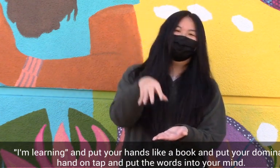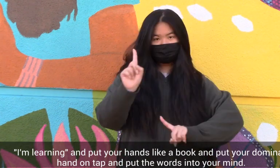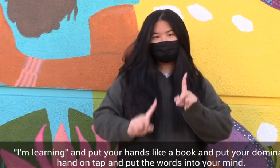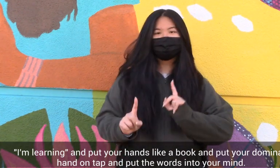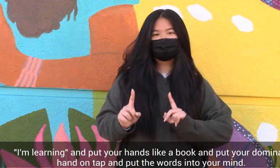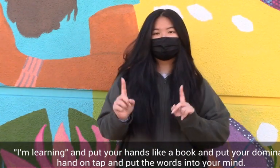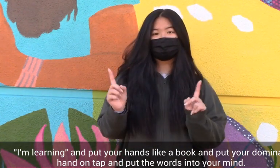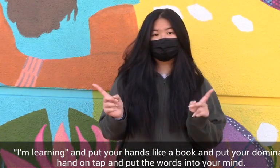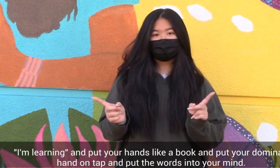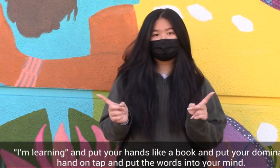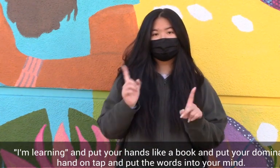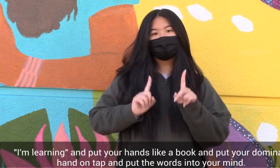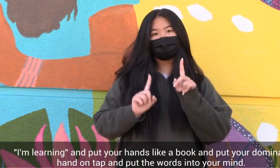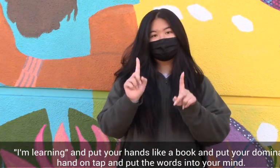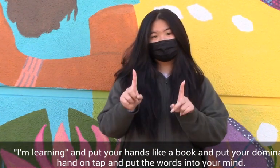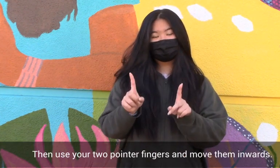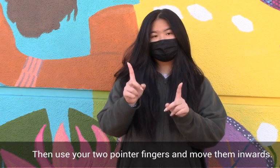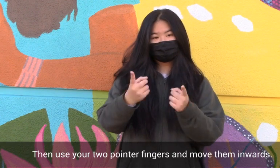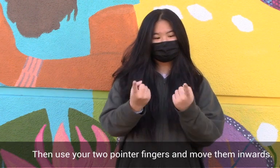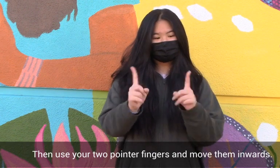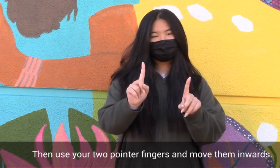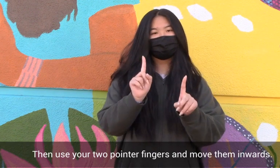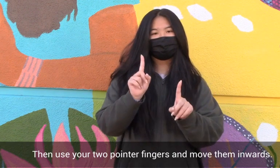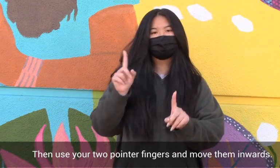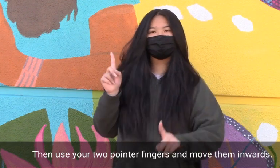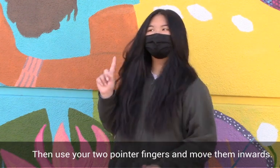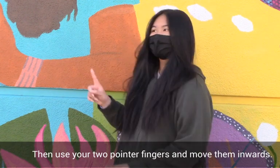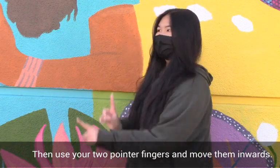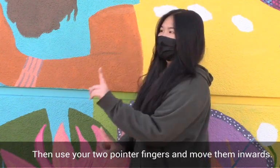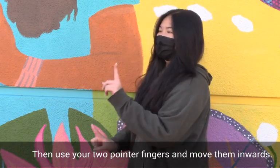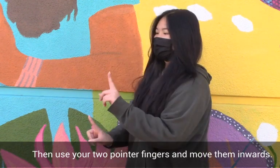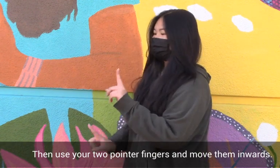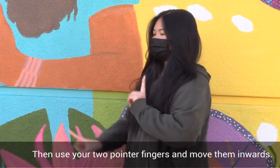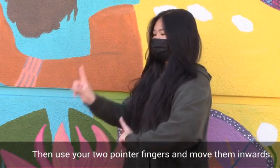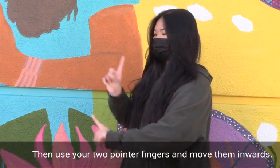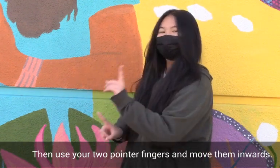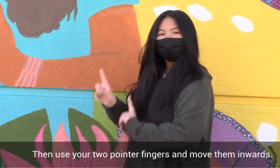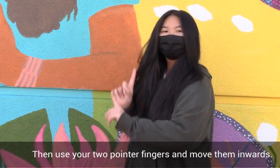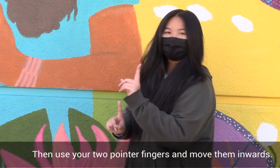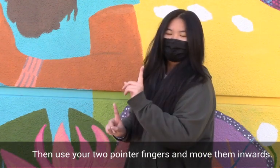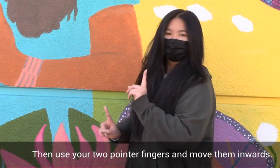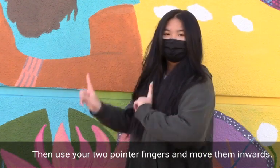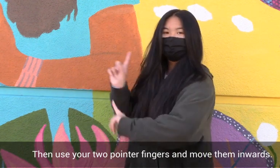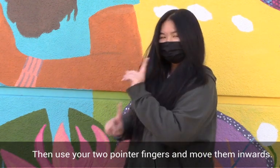Sign is like we learned before, is your 2 pointing fingers and inwards. Move